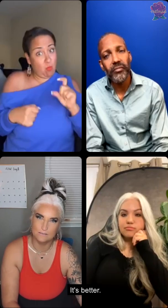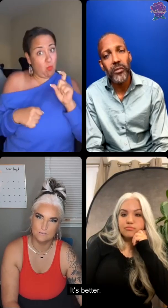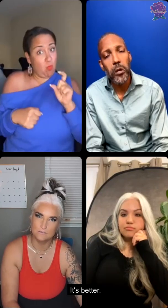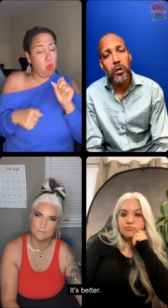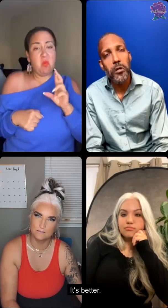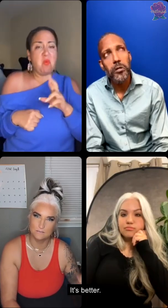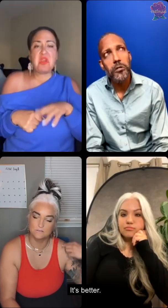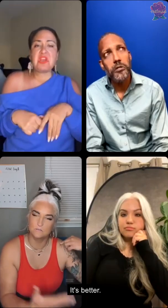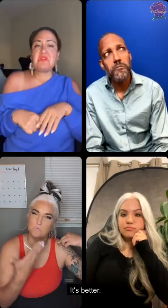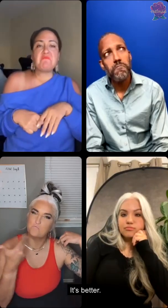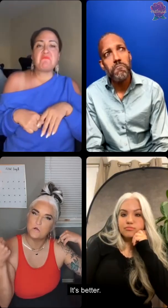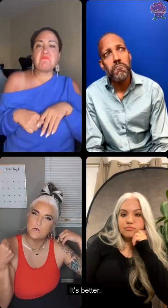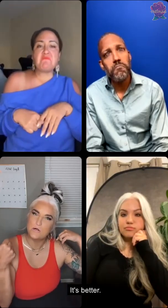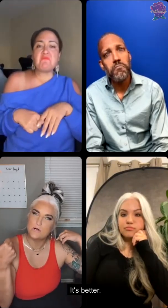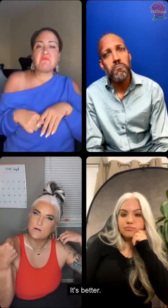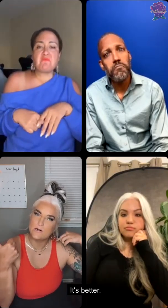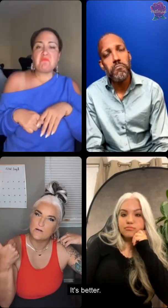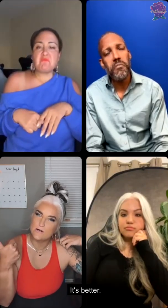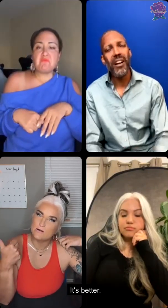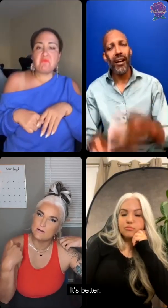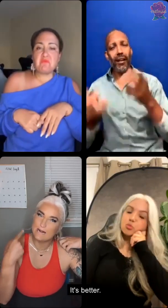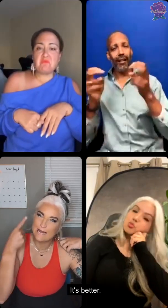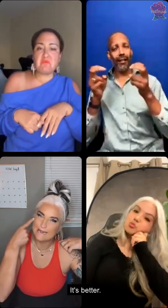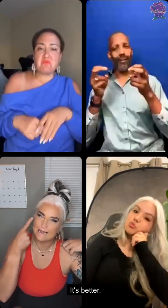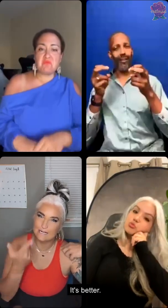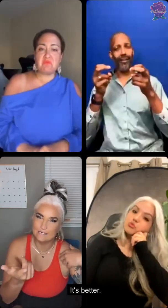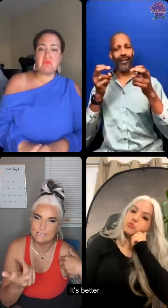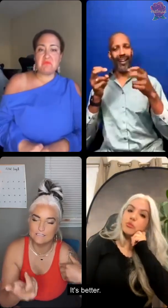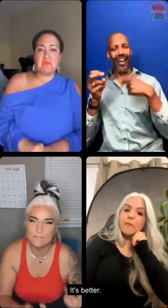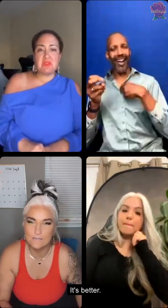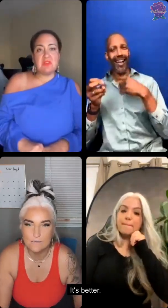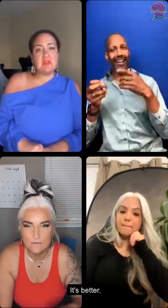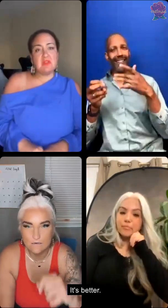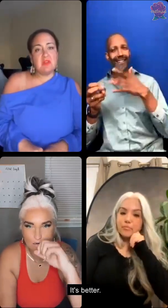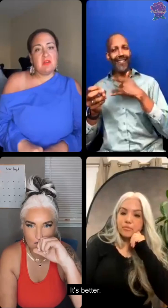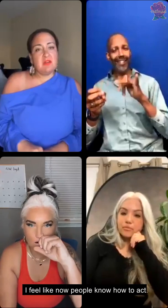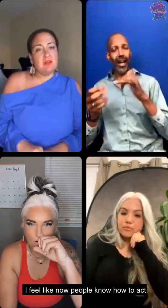differently now? It's better. It's better.